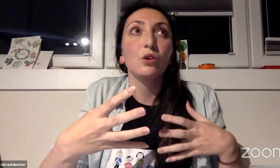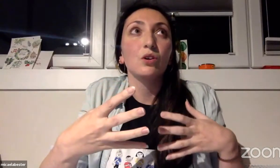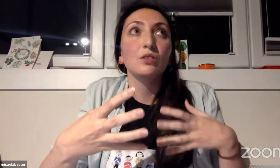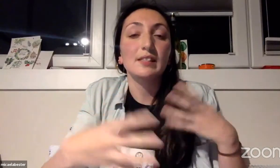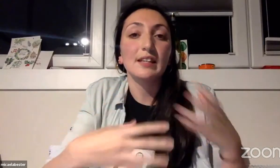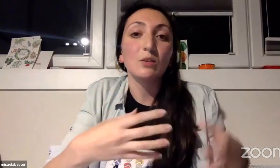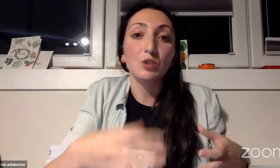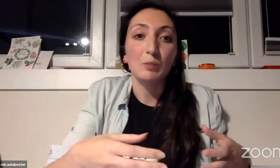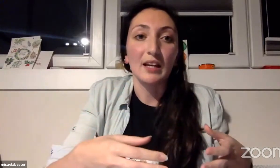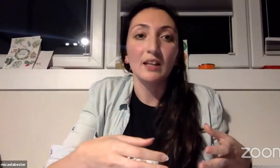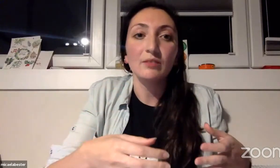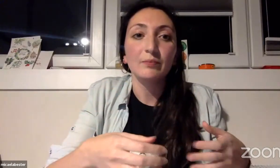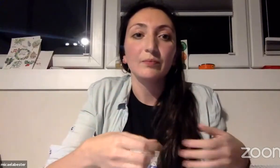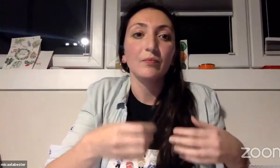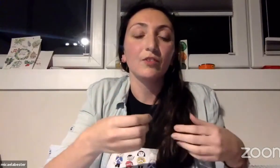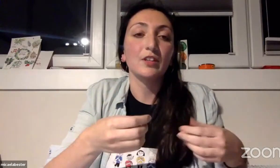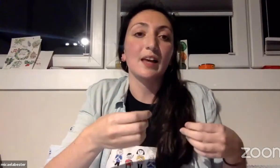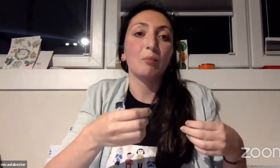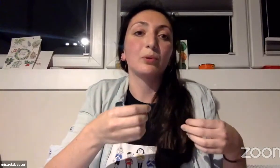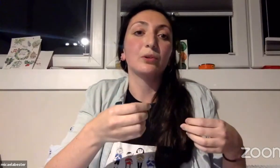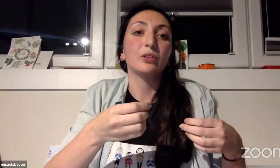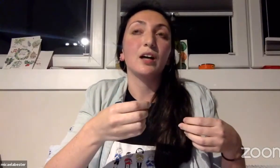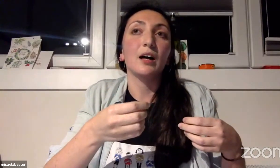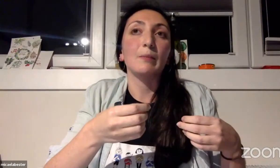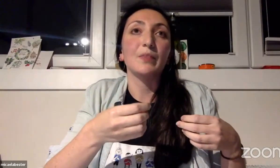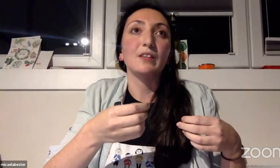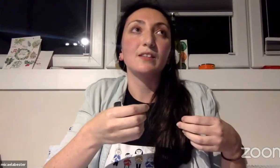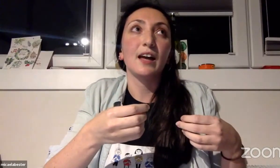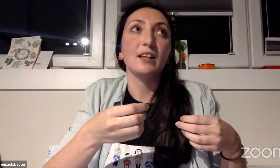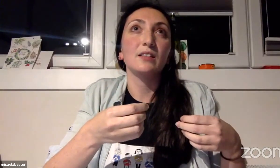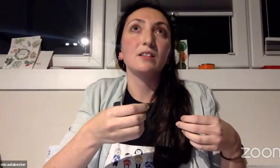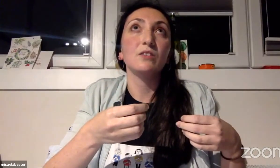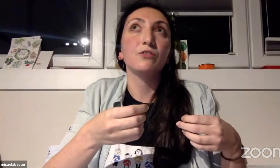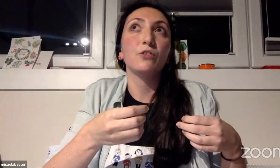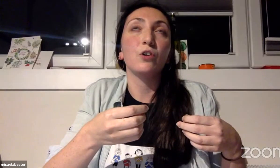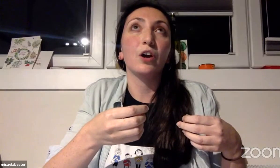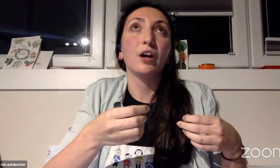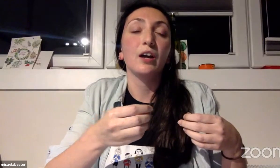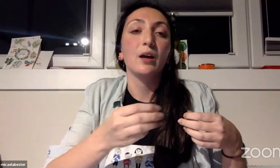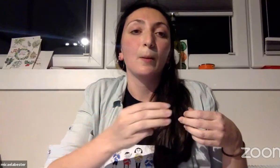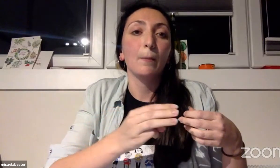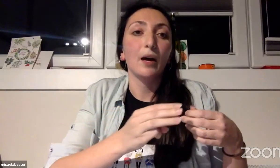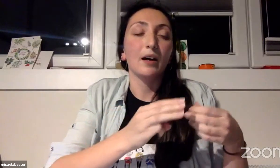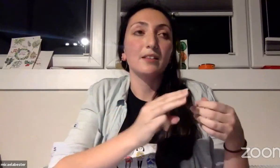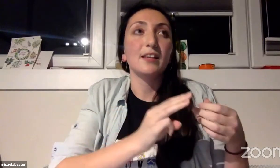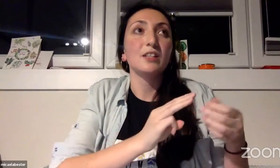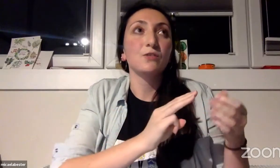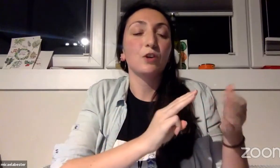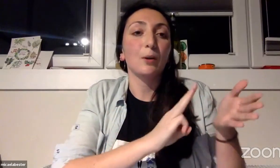to distinguish meaning. For example, the signs for